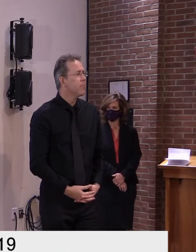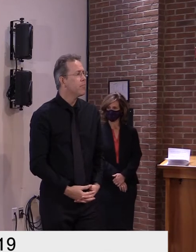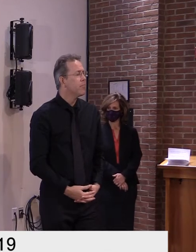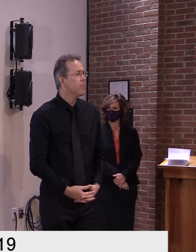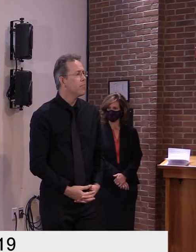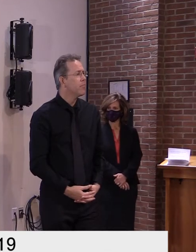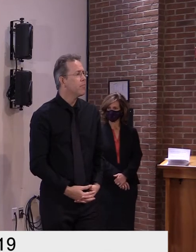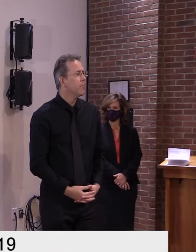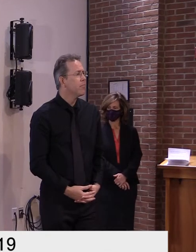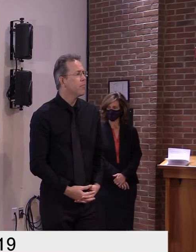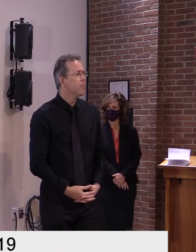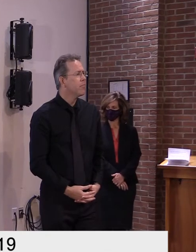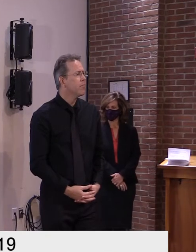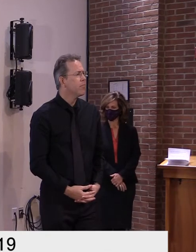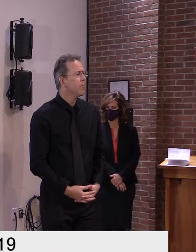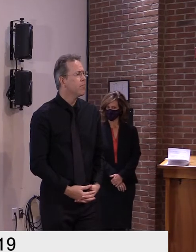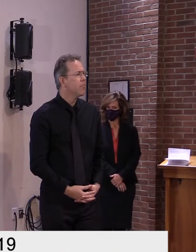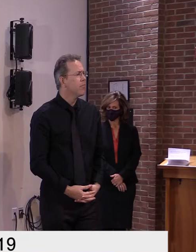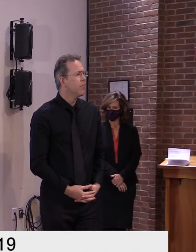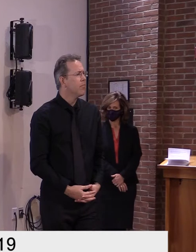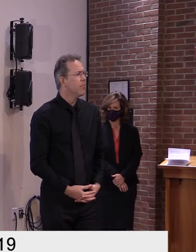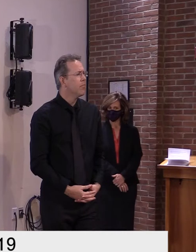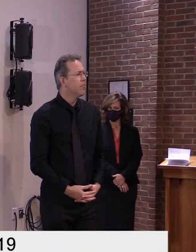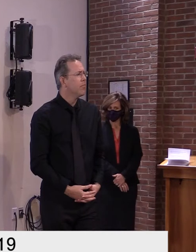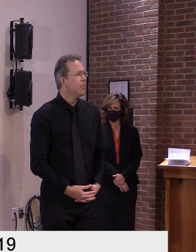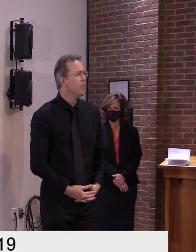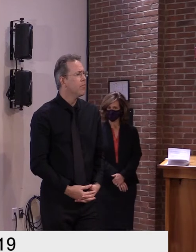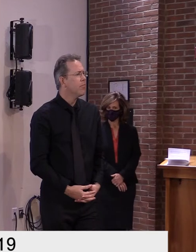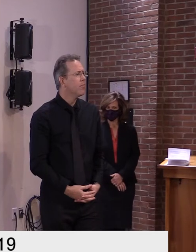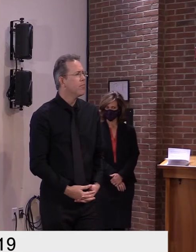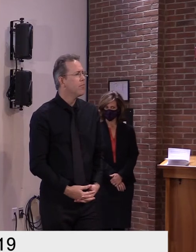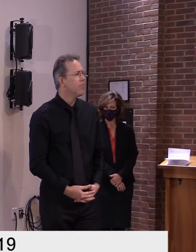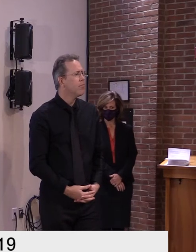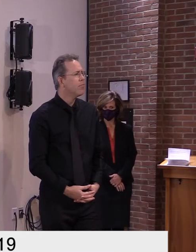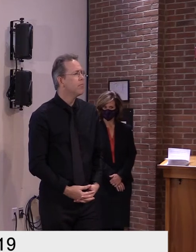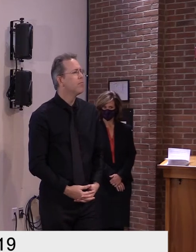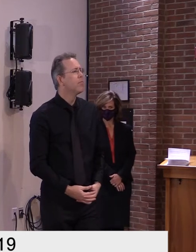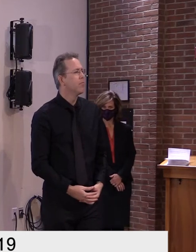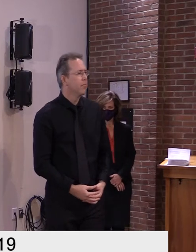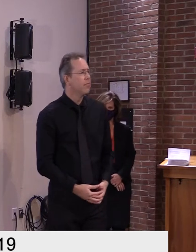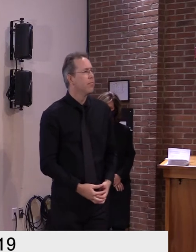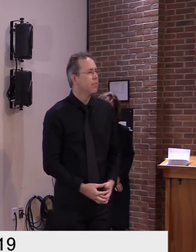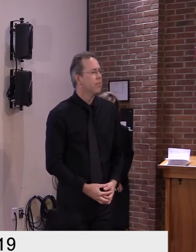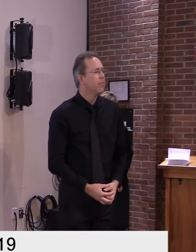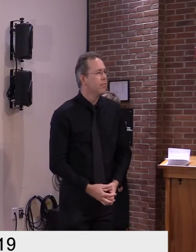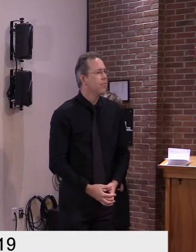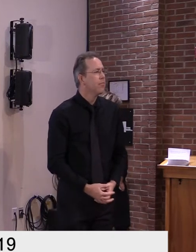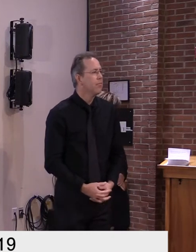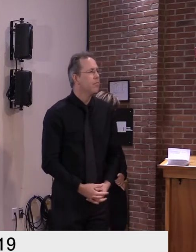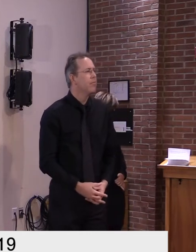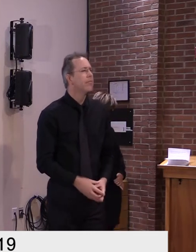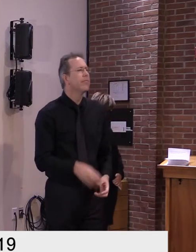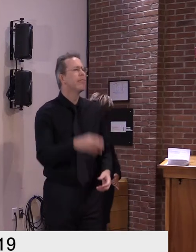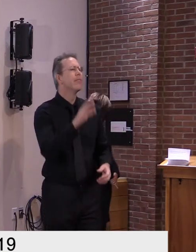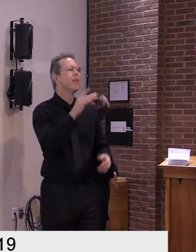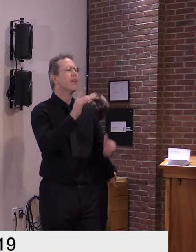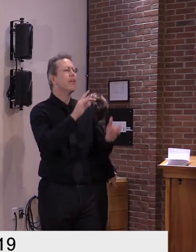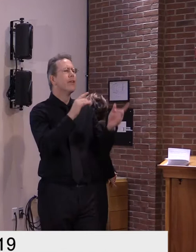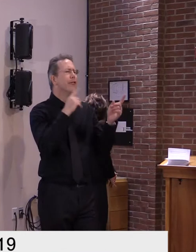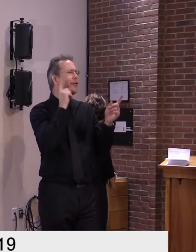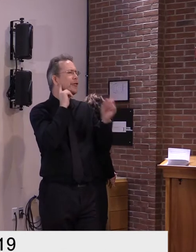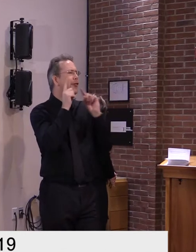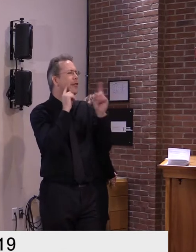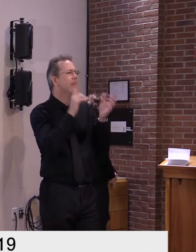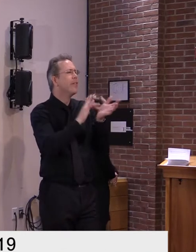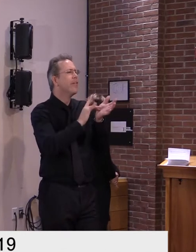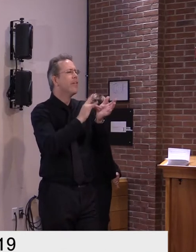How does the state come up with, you know, that many people to get vaccinated just,